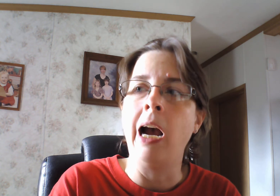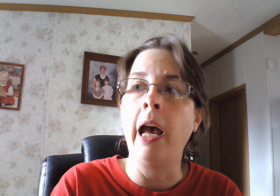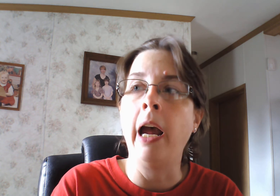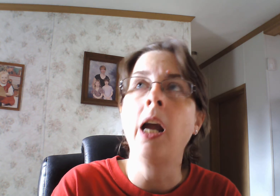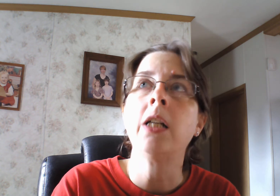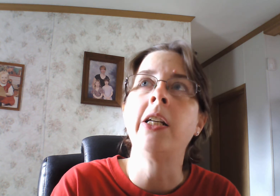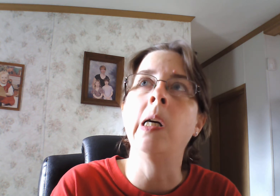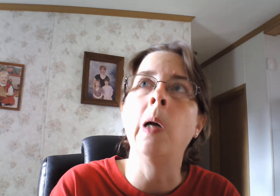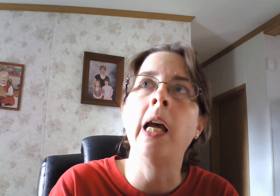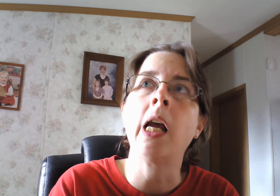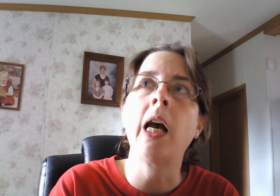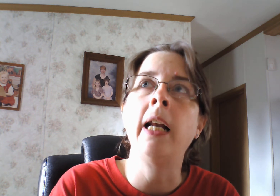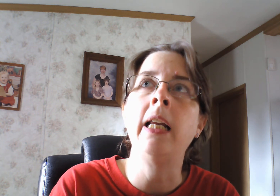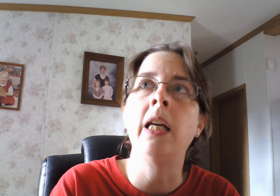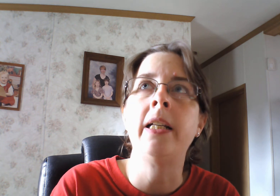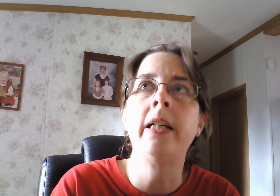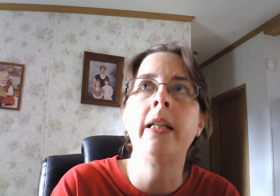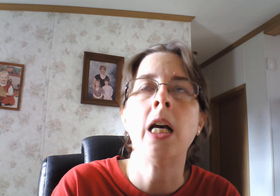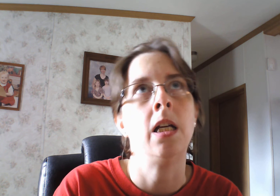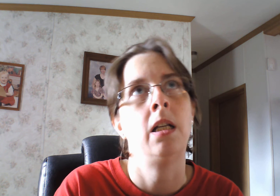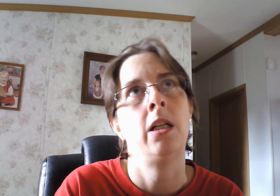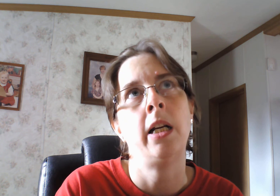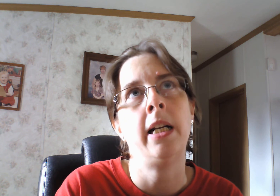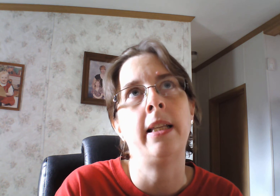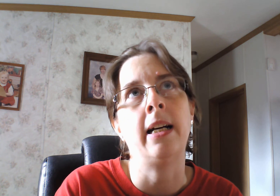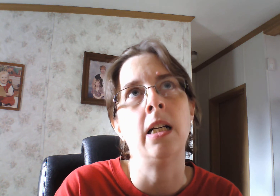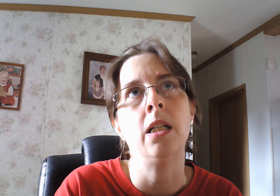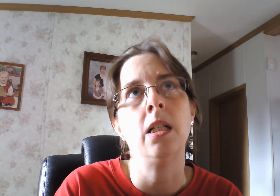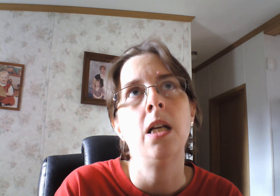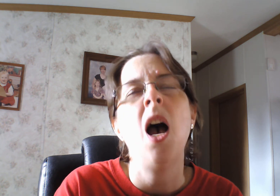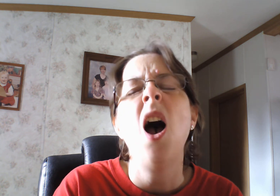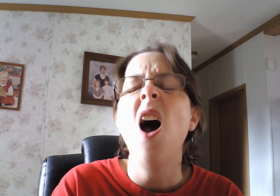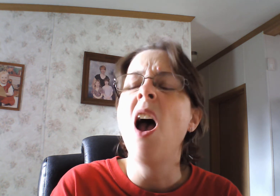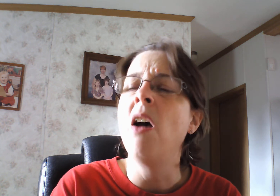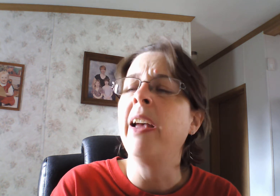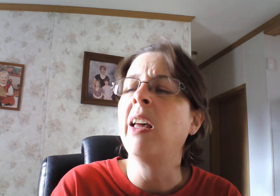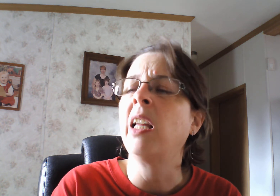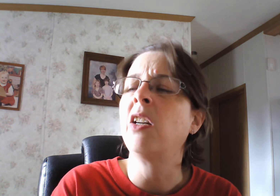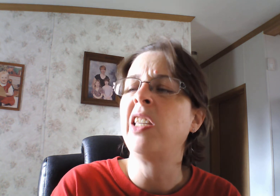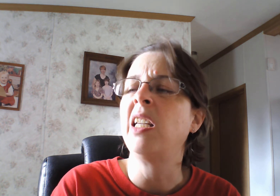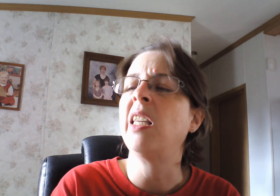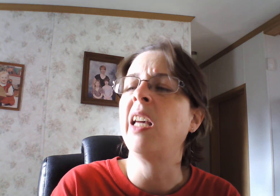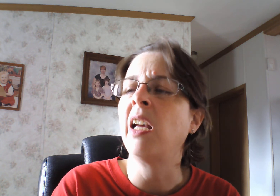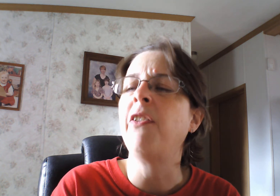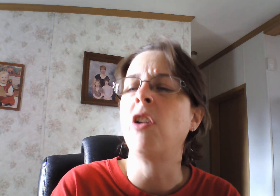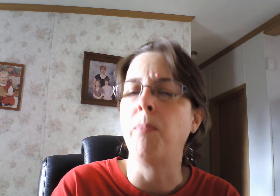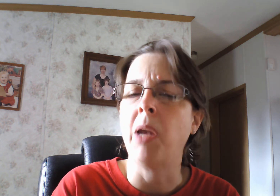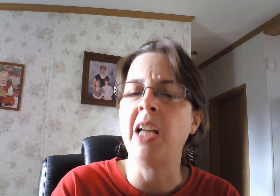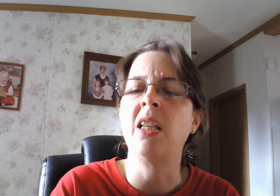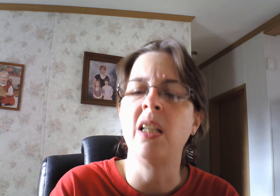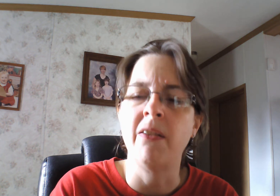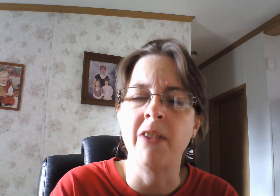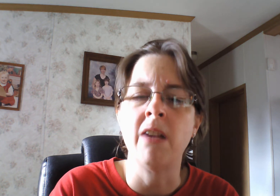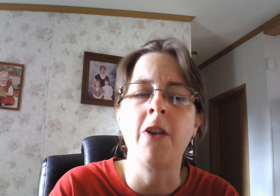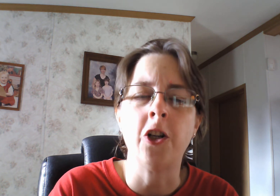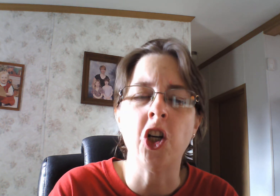okay, so like I need this and Johnny needs that. Oh yeah, like there's this thing, if you could bless this event for our church,